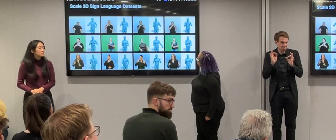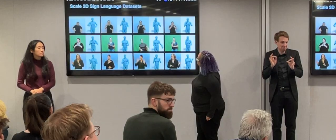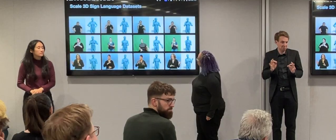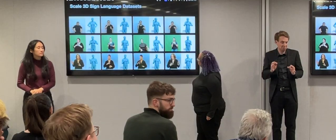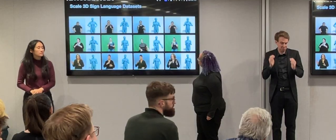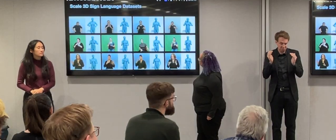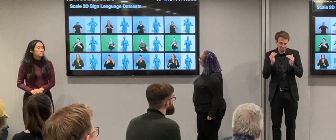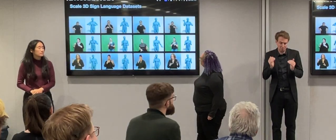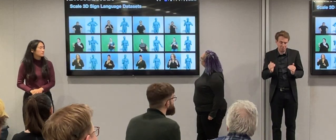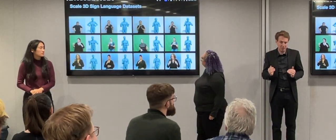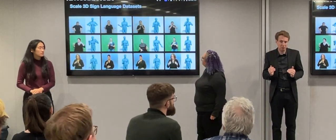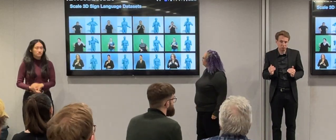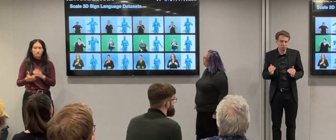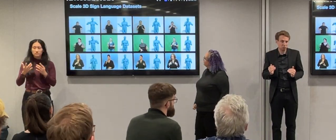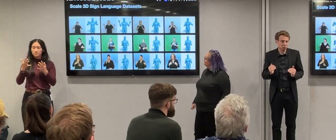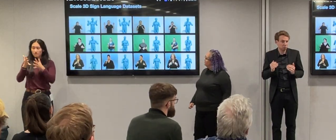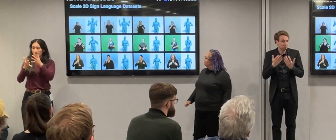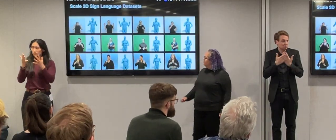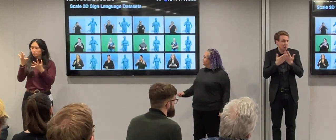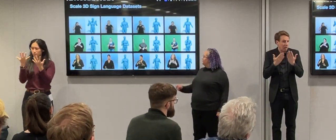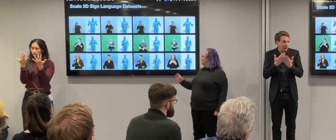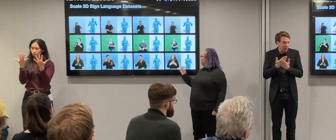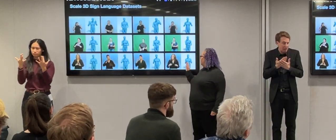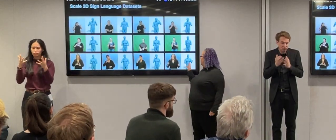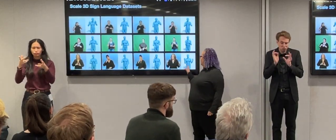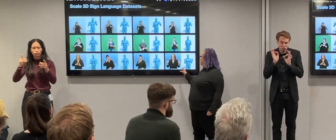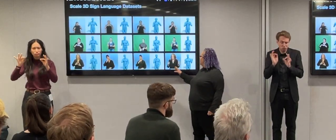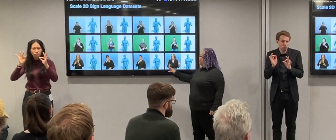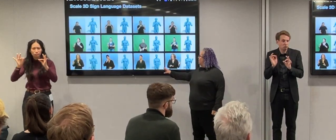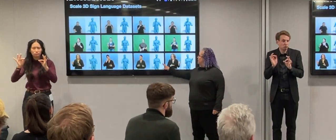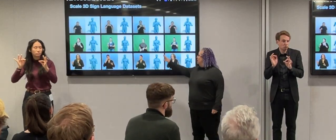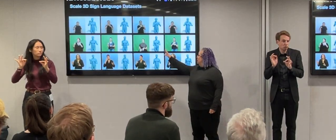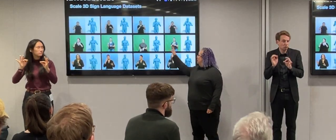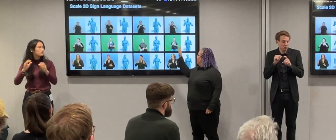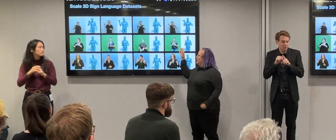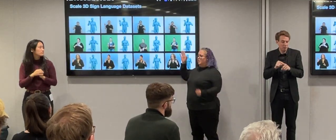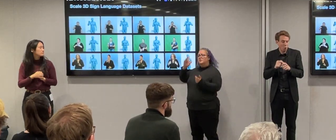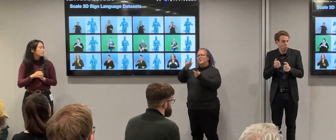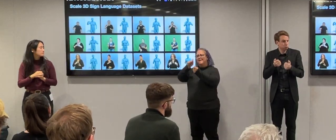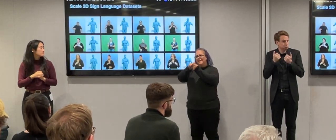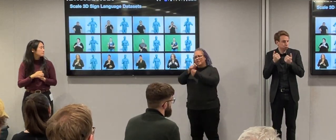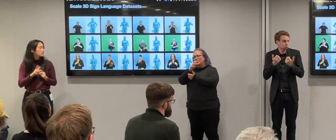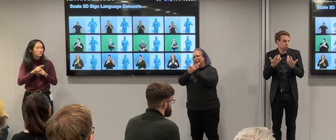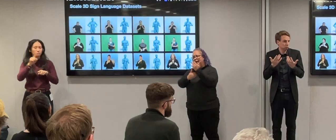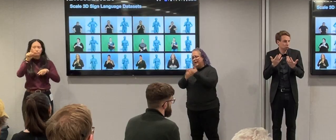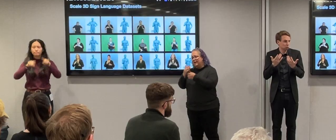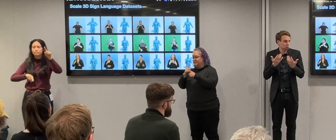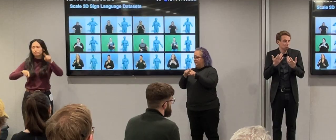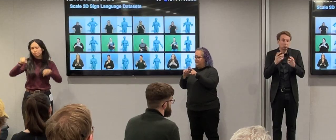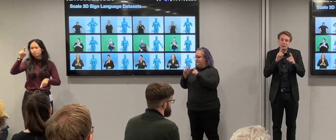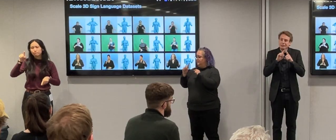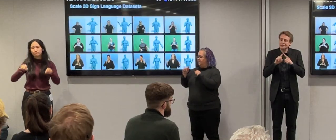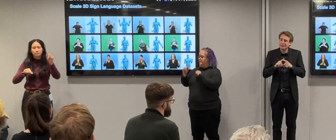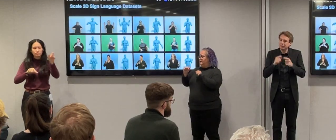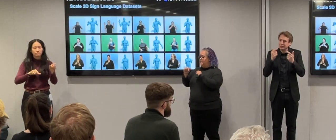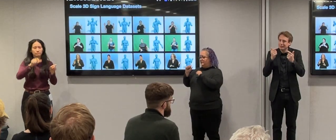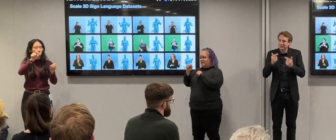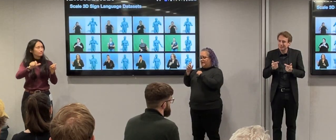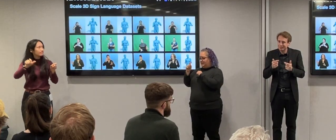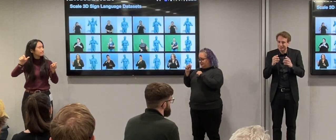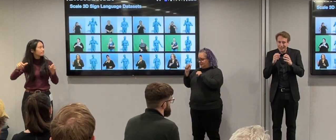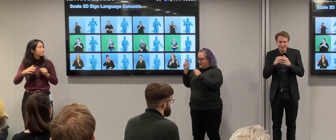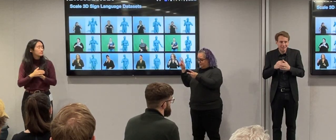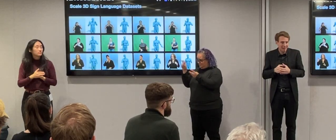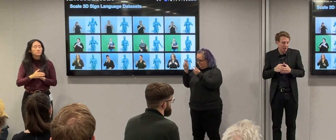with very accurate hands from different datasets. And of course, we provide all those